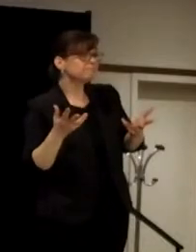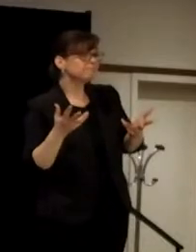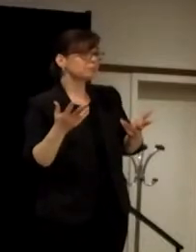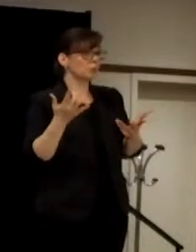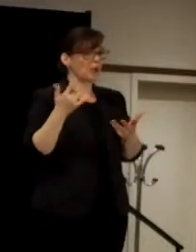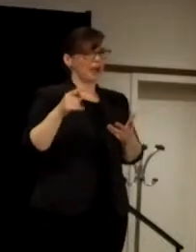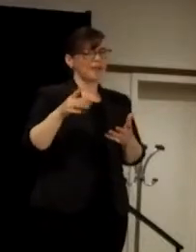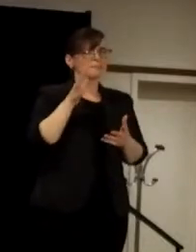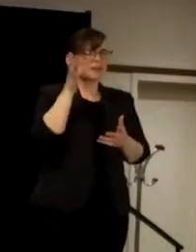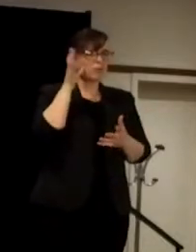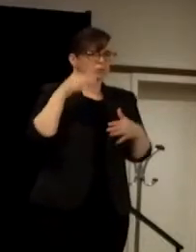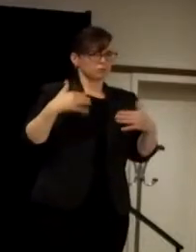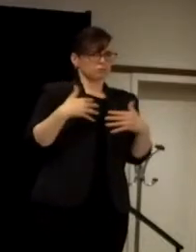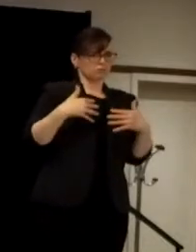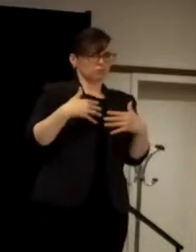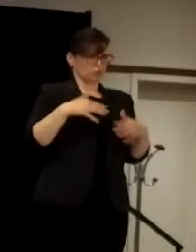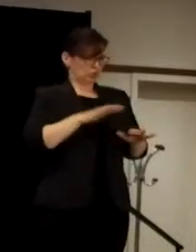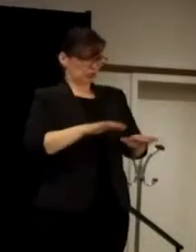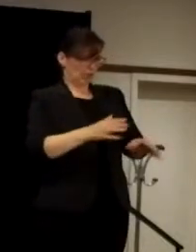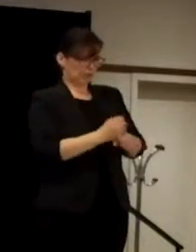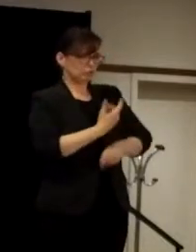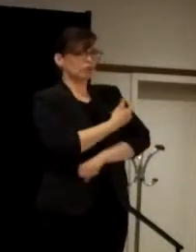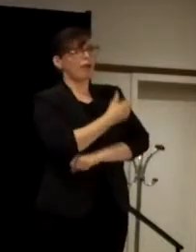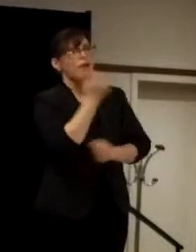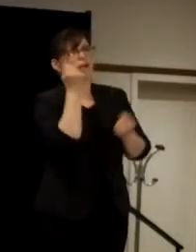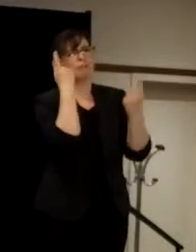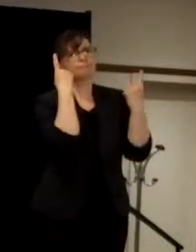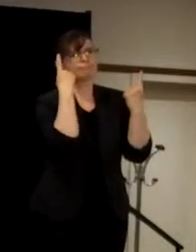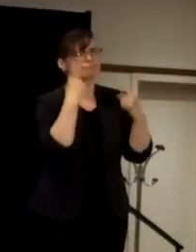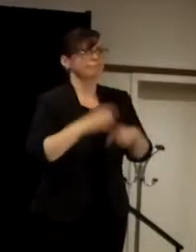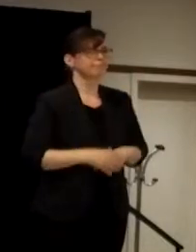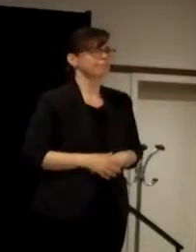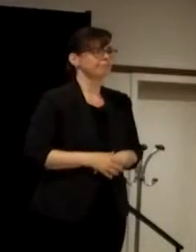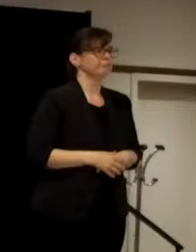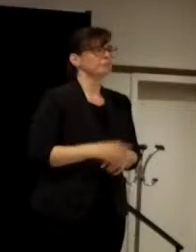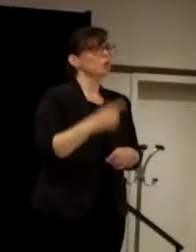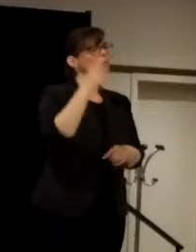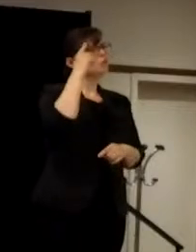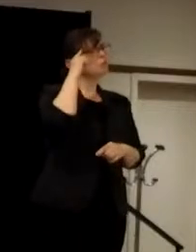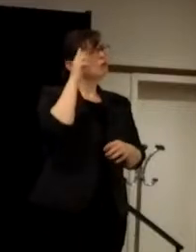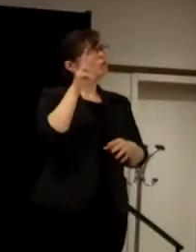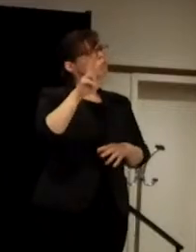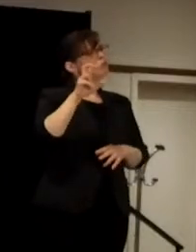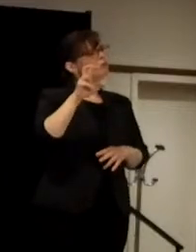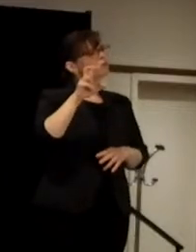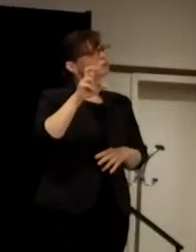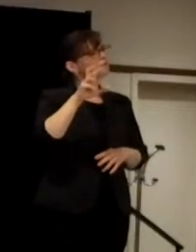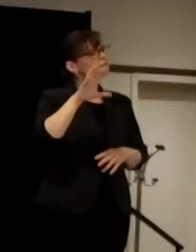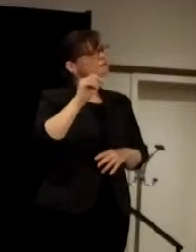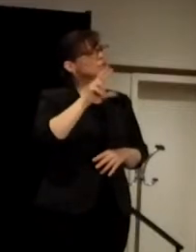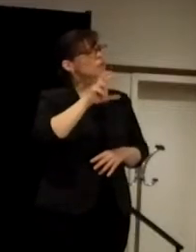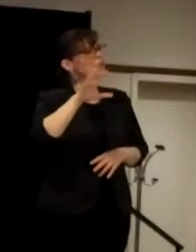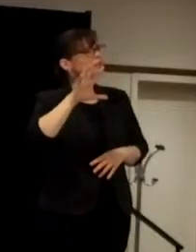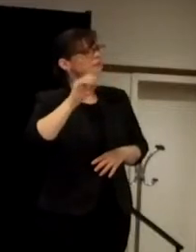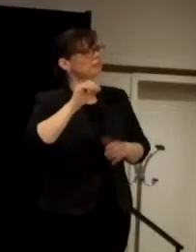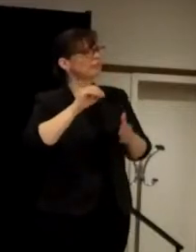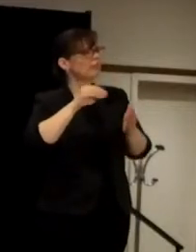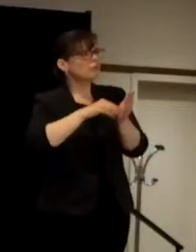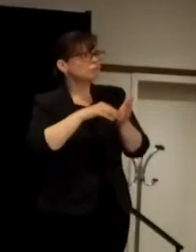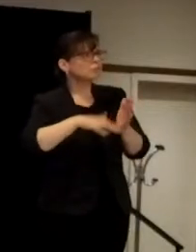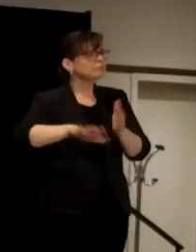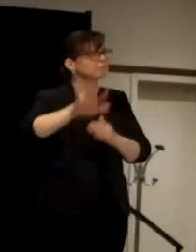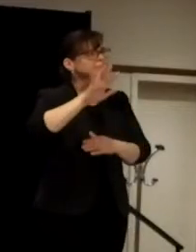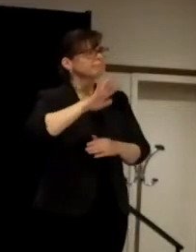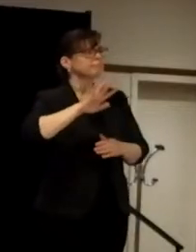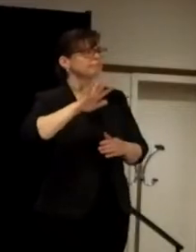So, but again, we always thought, you get to 300, somewhere between 300 and 350. total,